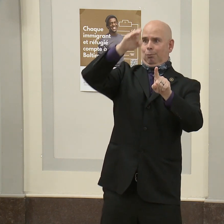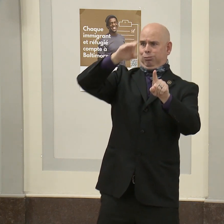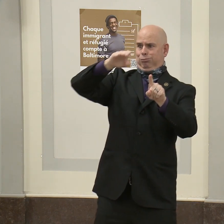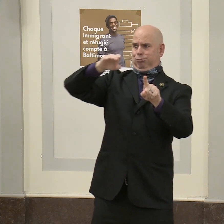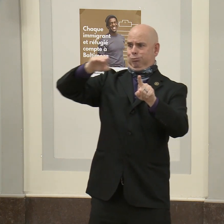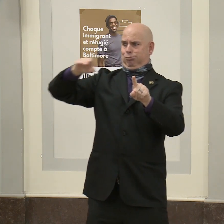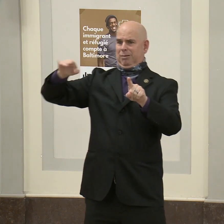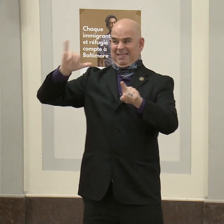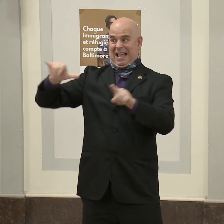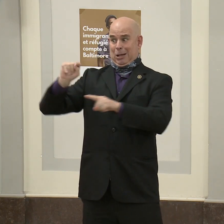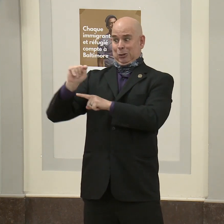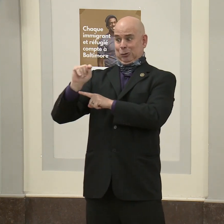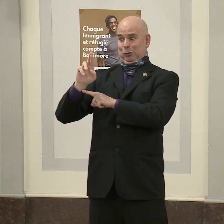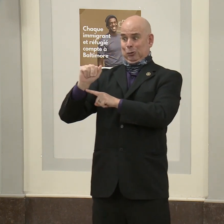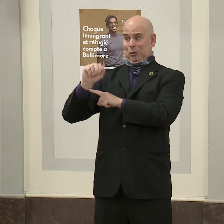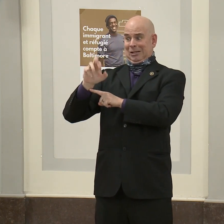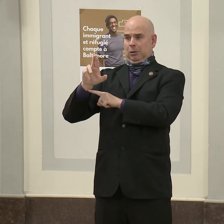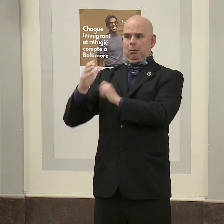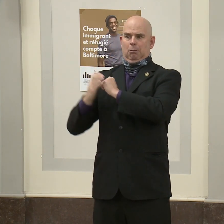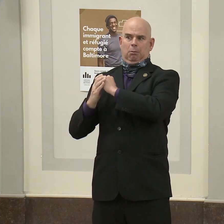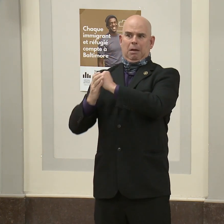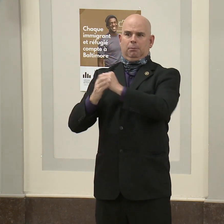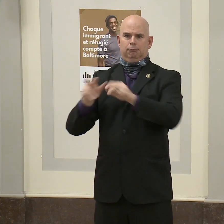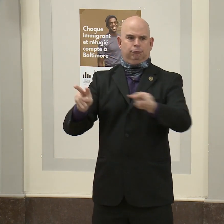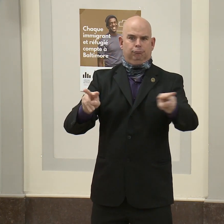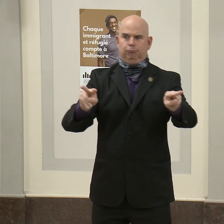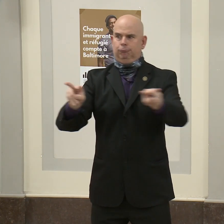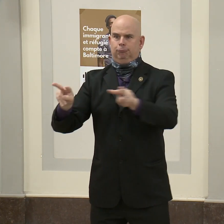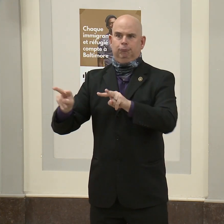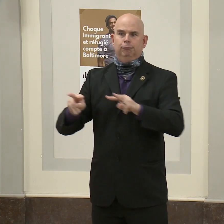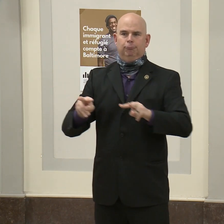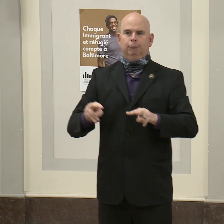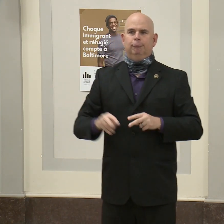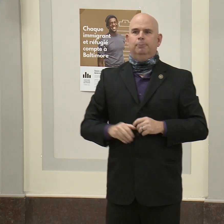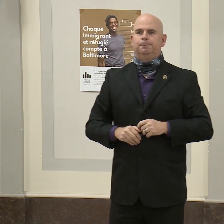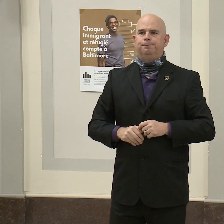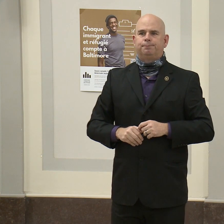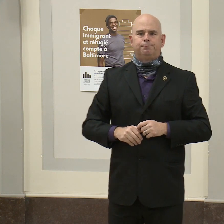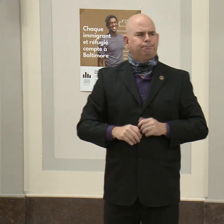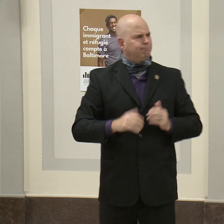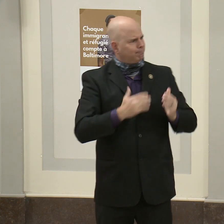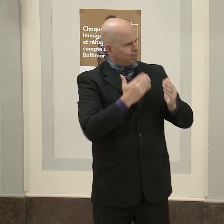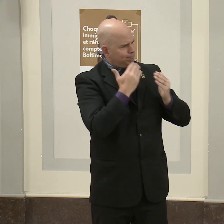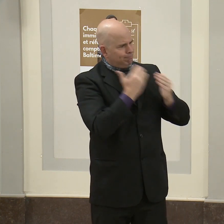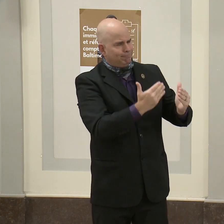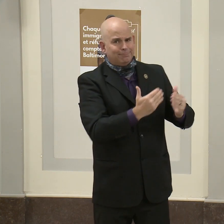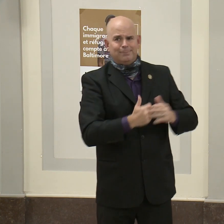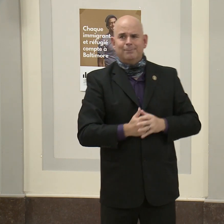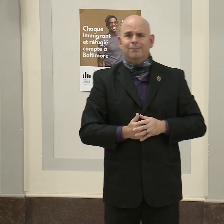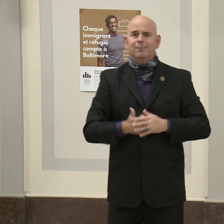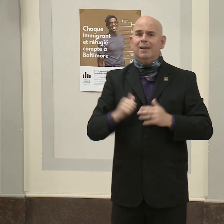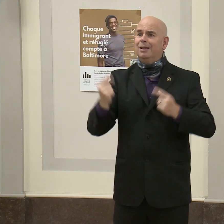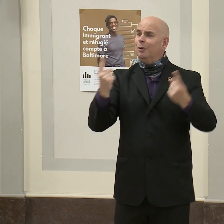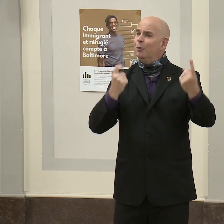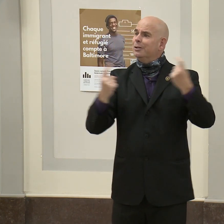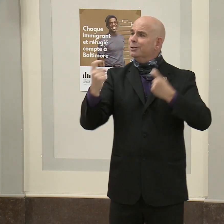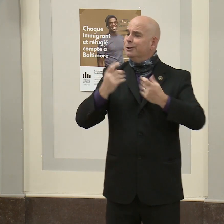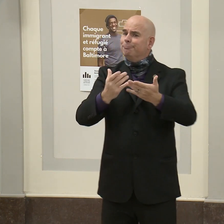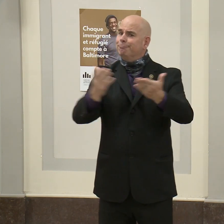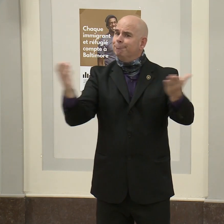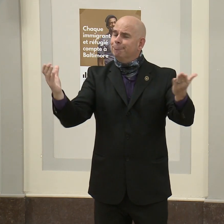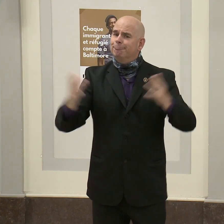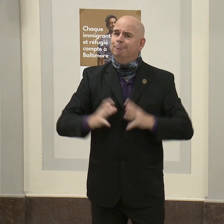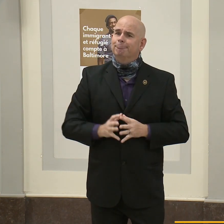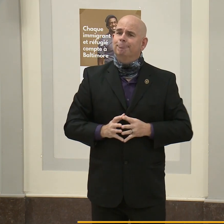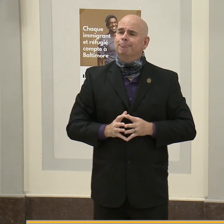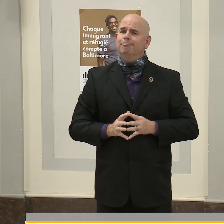Thank you, Dr. Sarasa. Now we will take a few questions. Mayor, has there been any thought to opening,